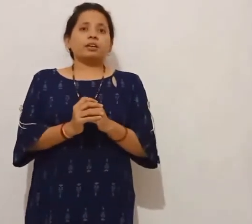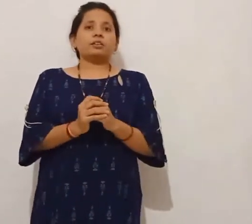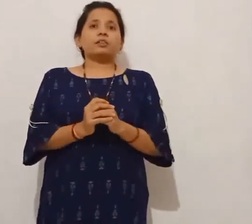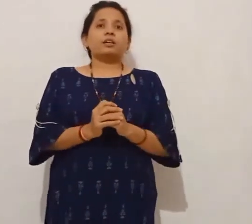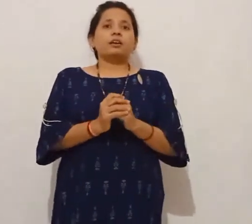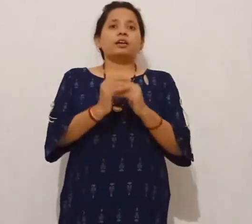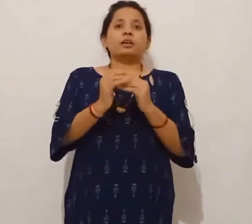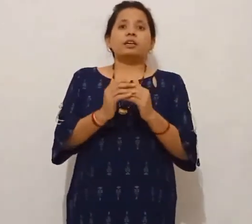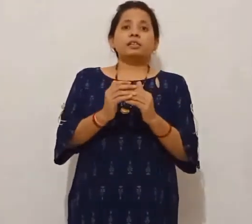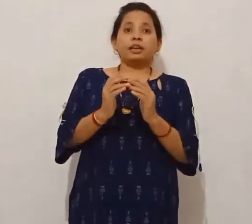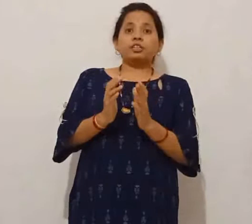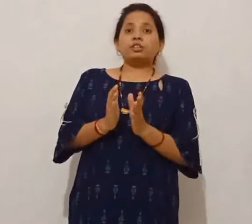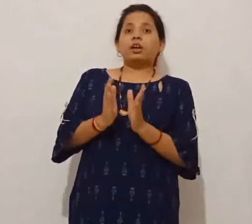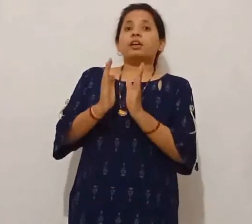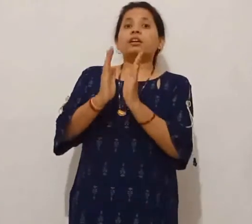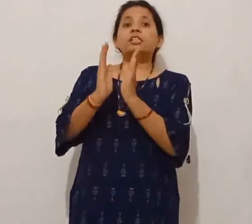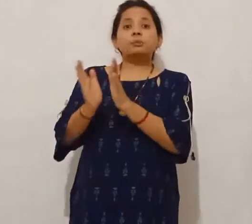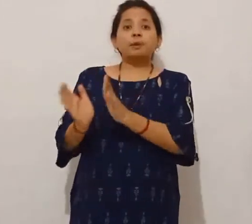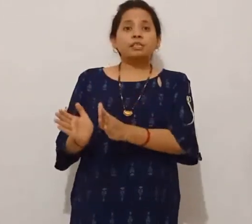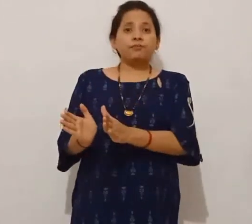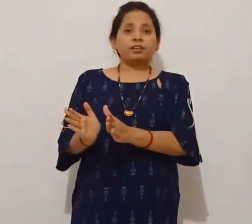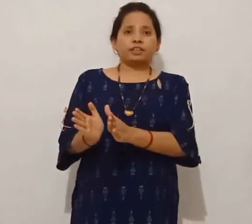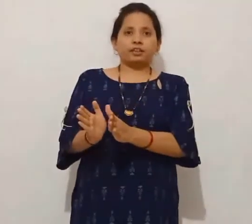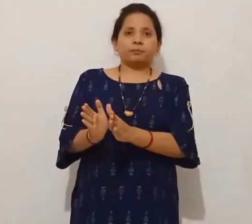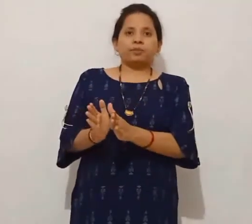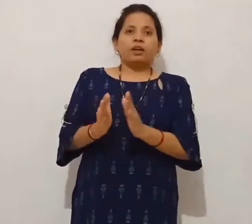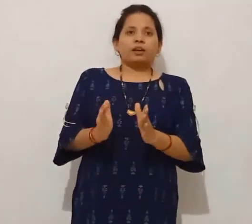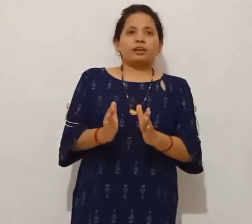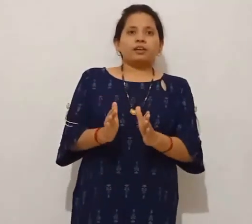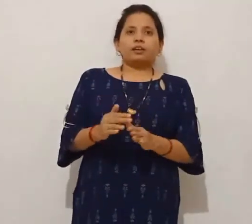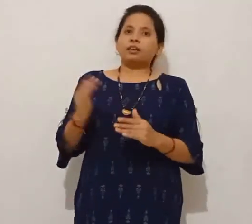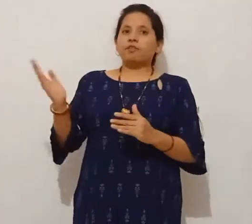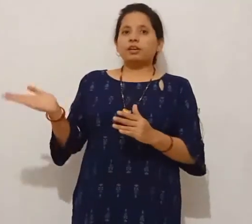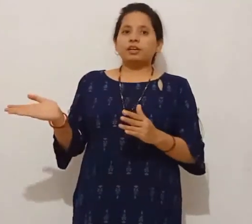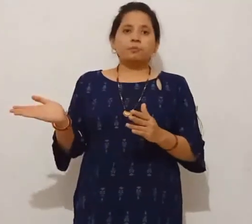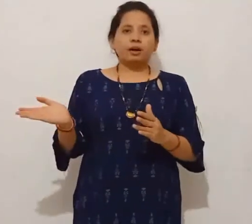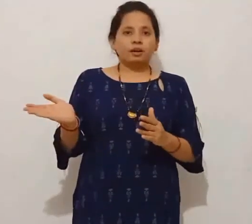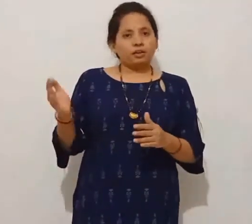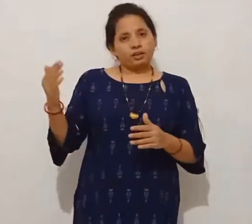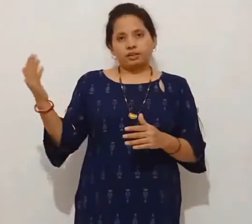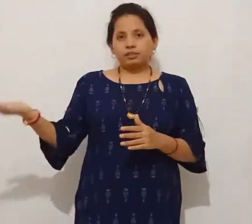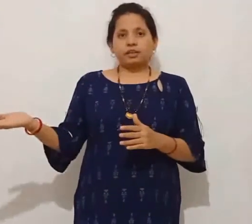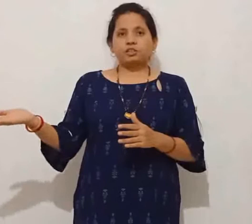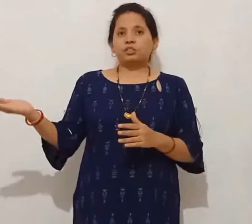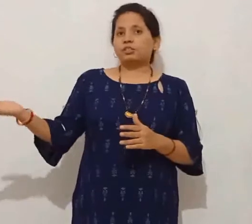market is arranged in a specific day, like in our nearby it is arranged in